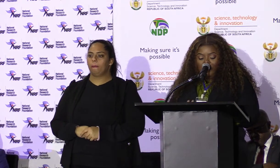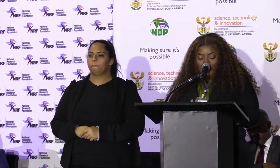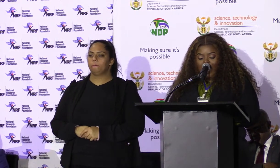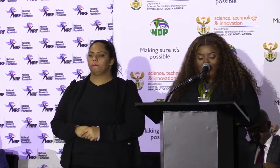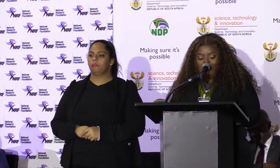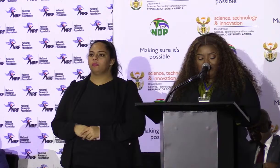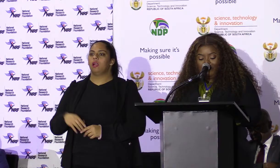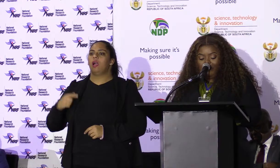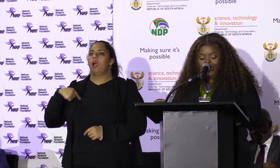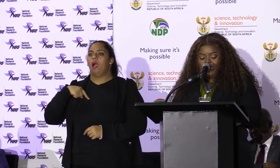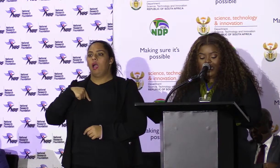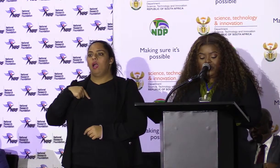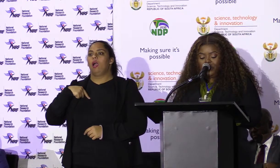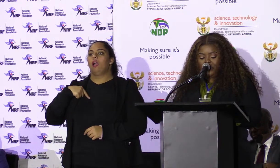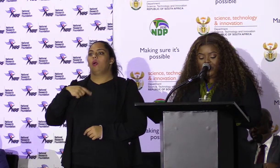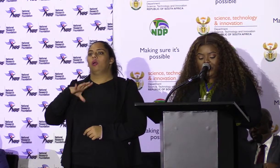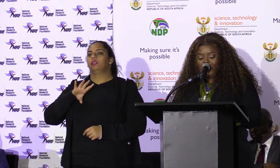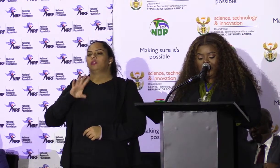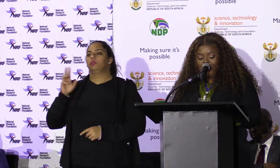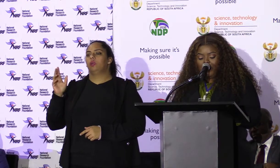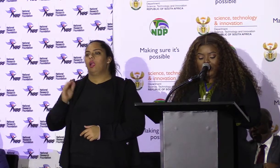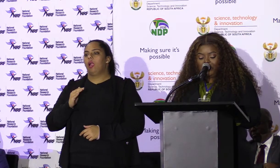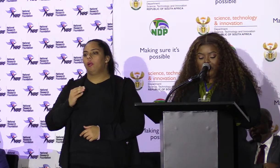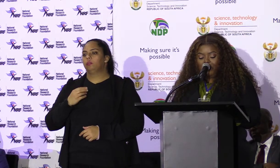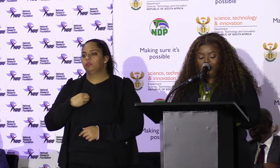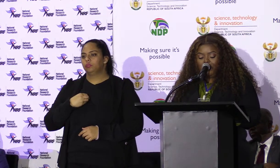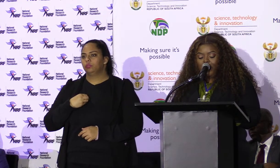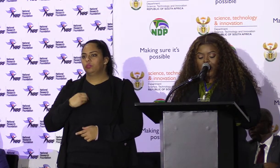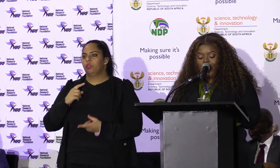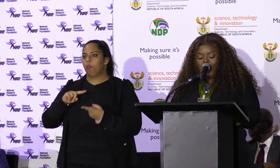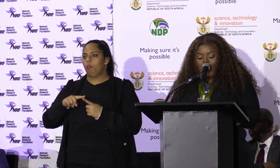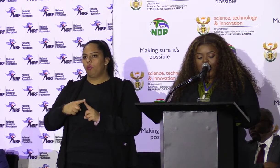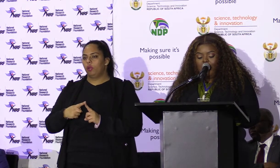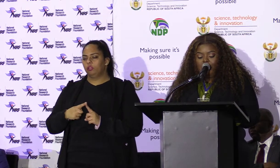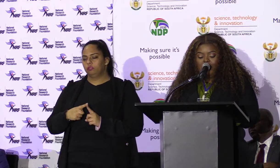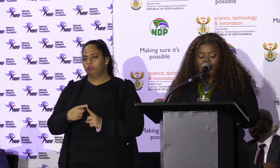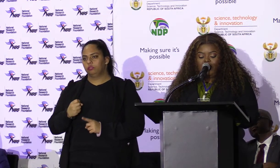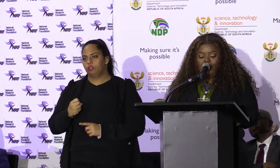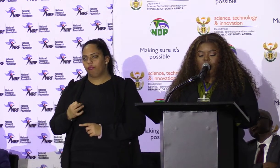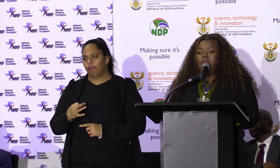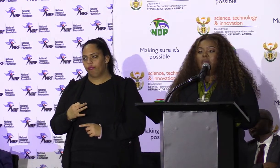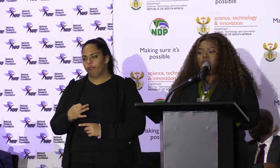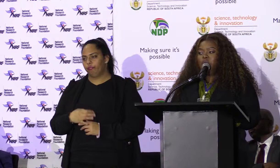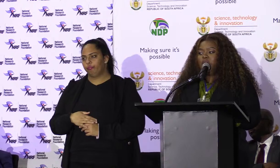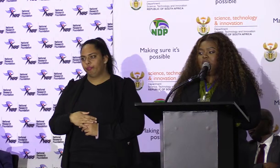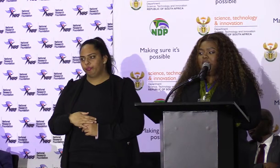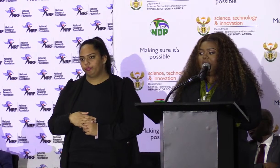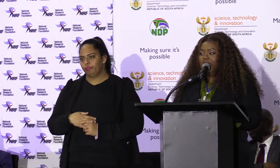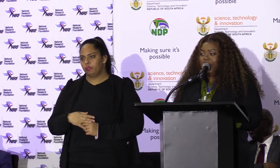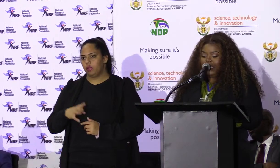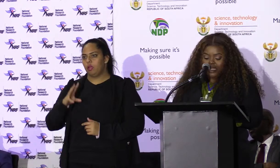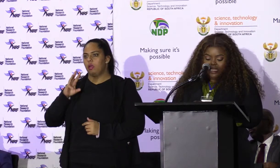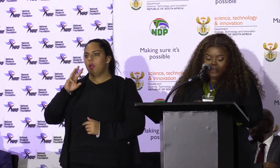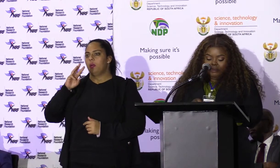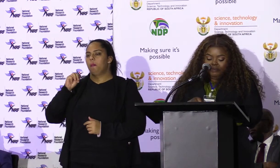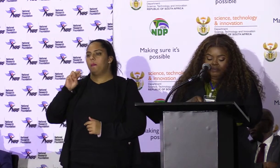I wanted to come, Minister, to the point of Mr. Mangoi.